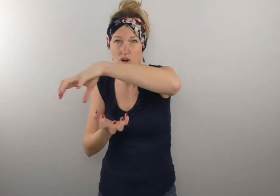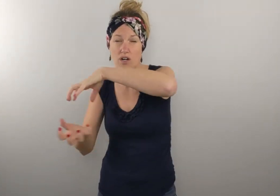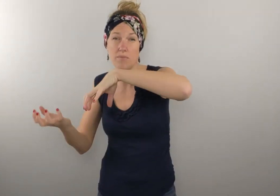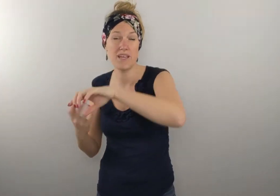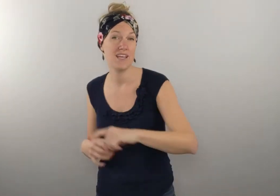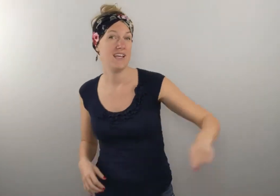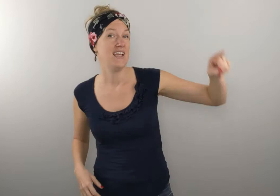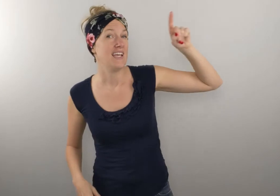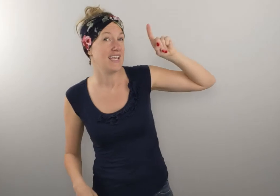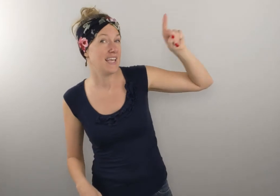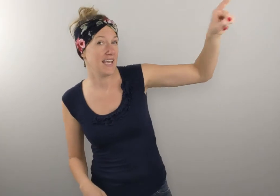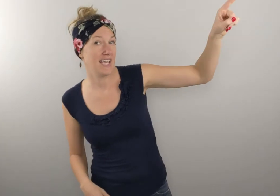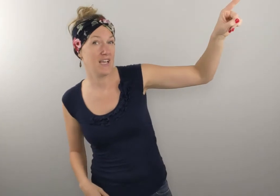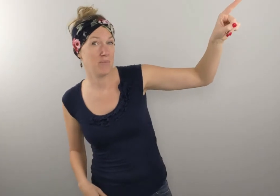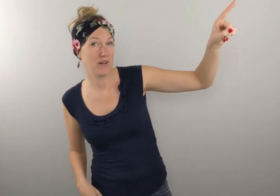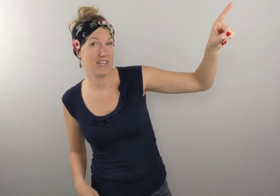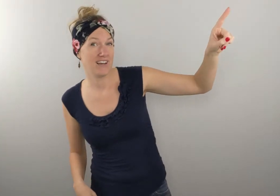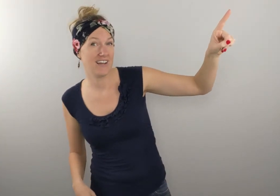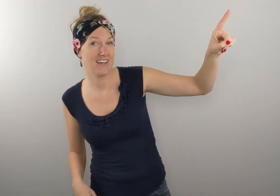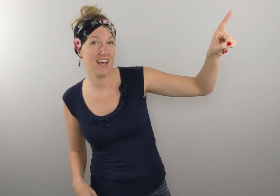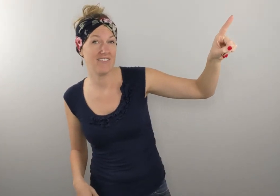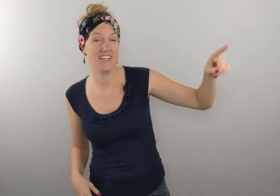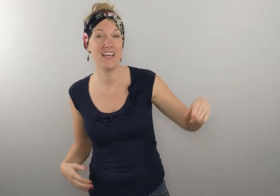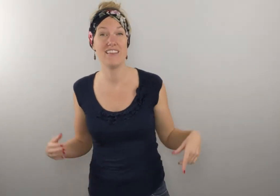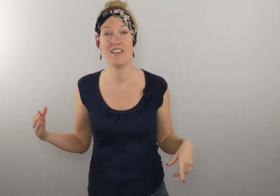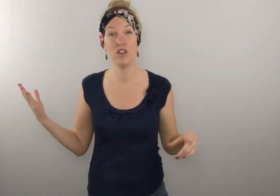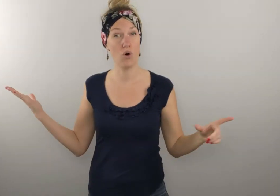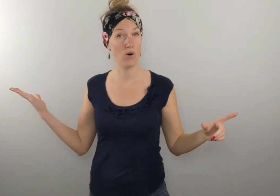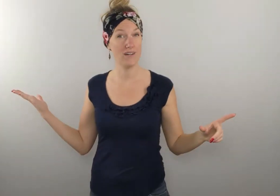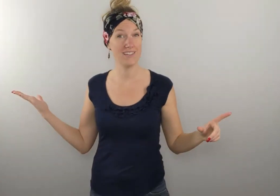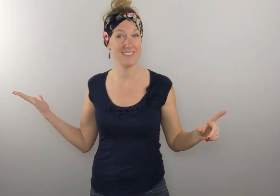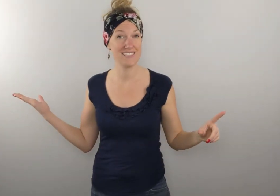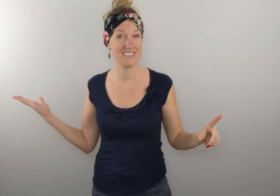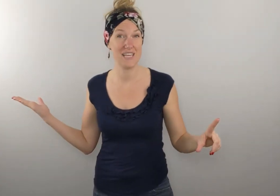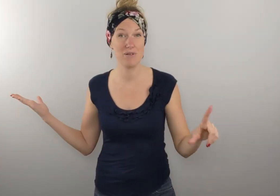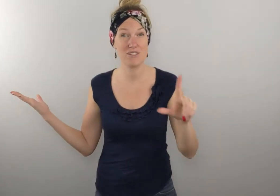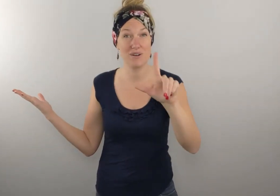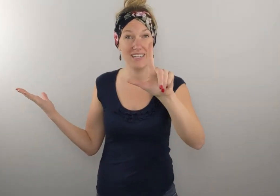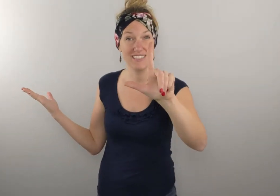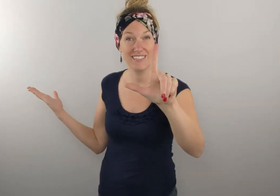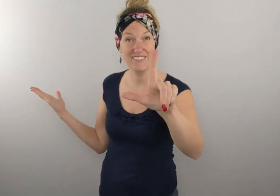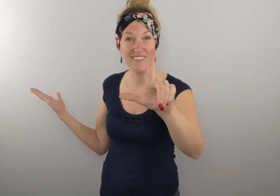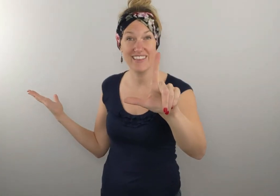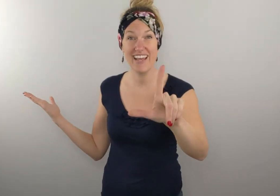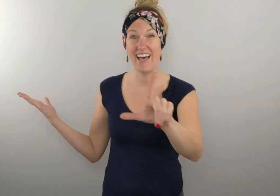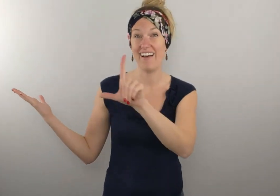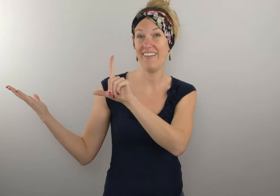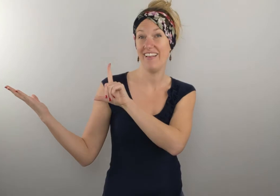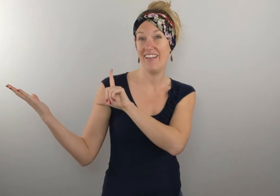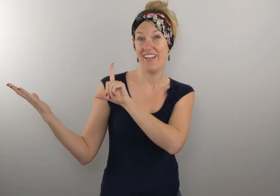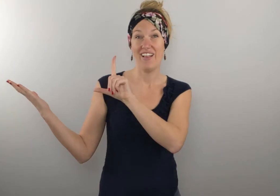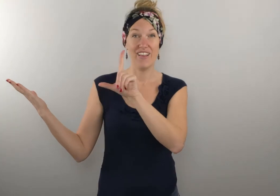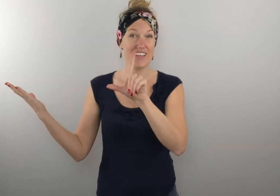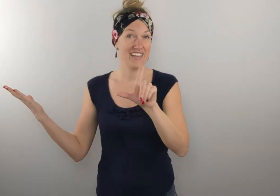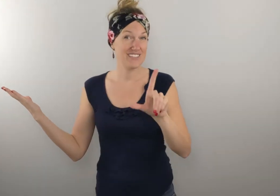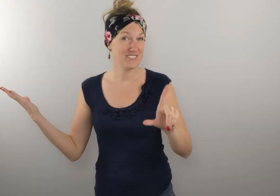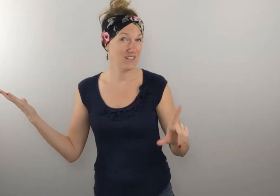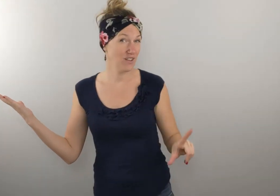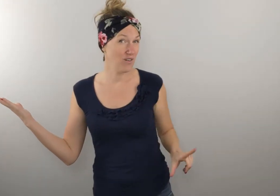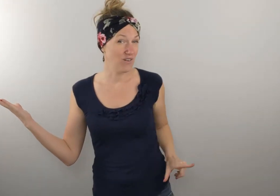storm. He, pointing to God in heaven, and then Lord is the same as Christ, only with an L. He is